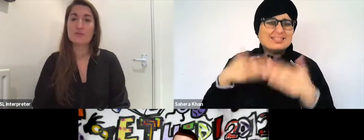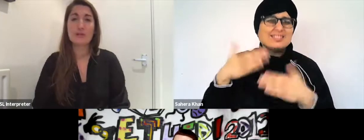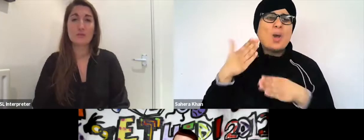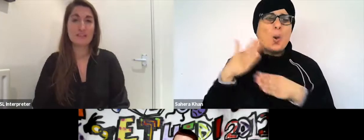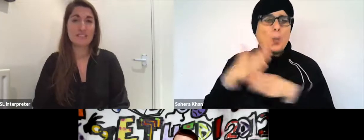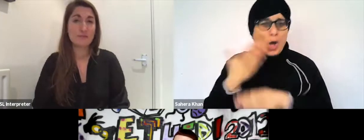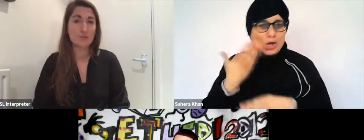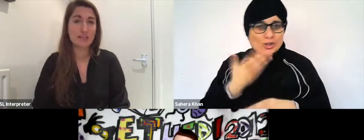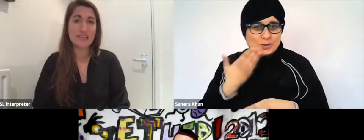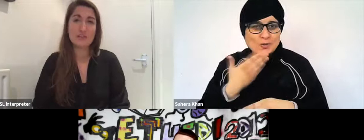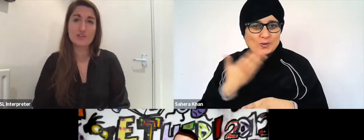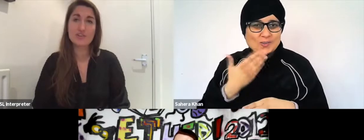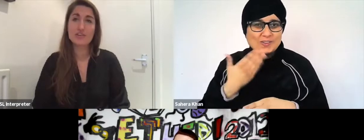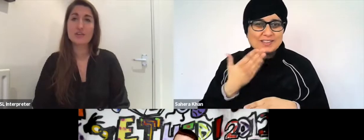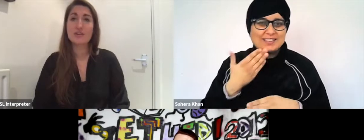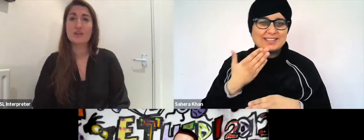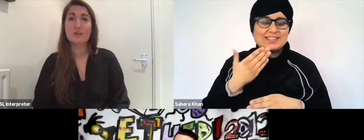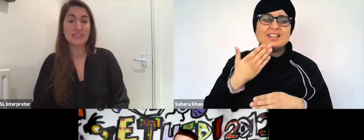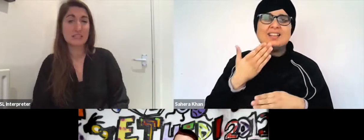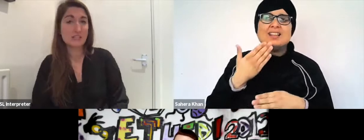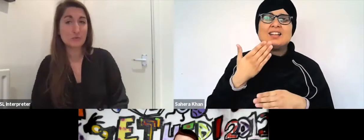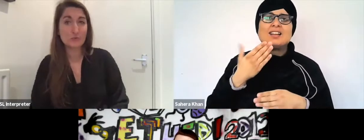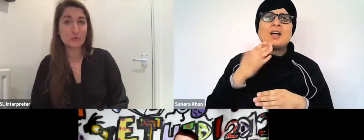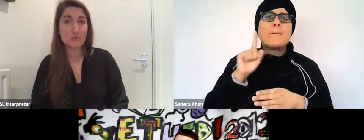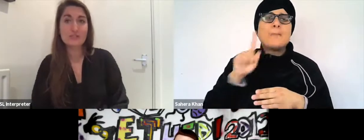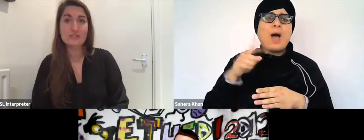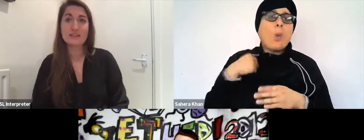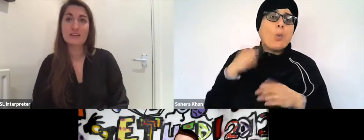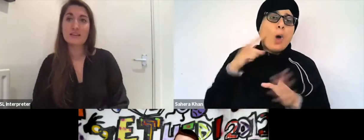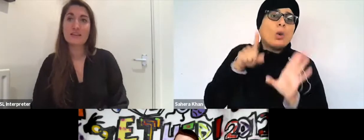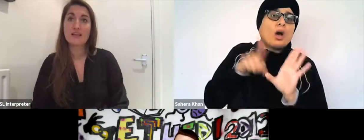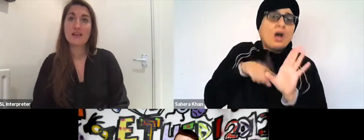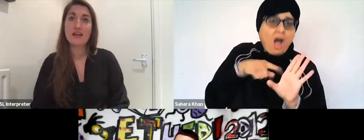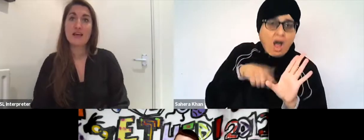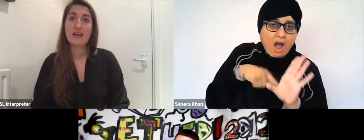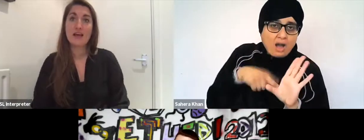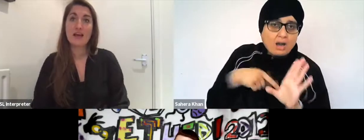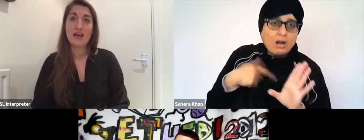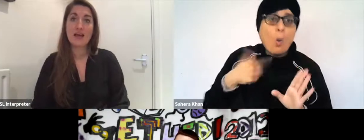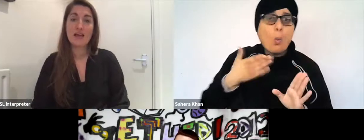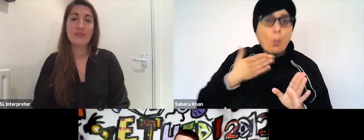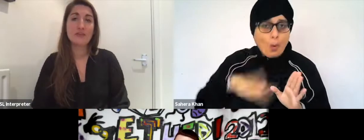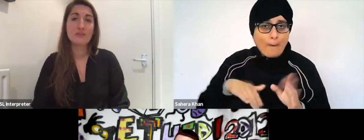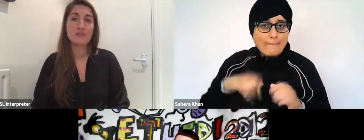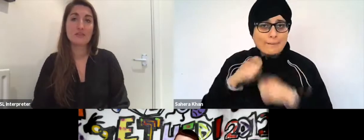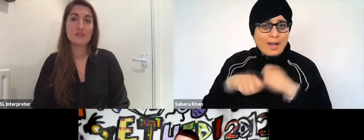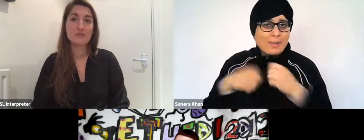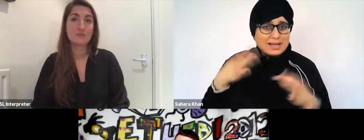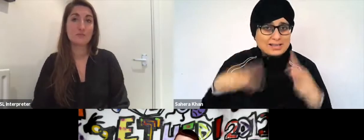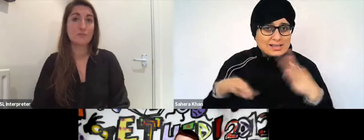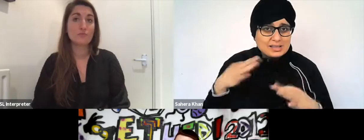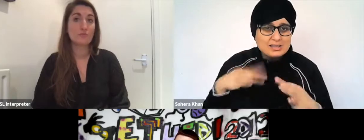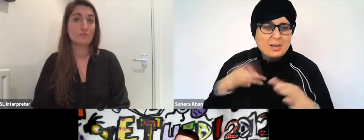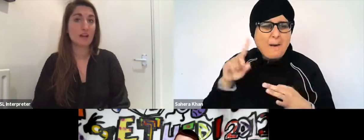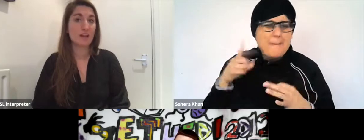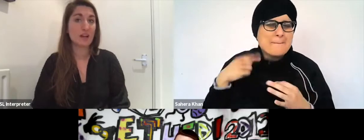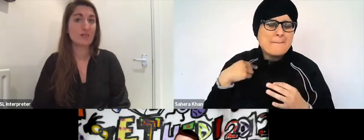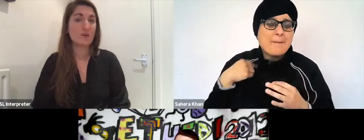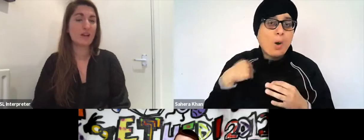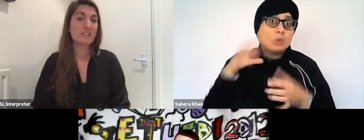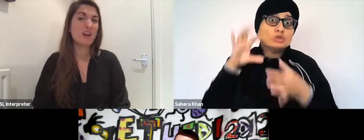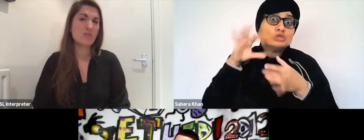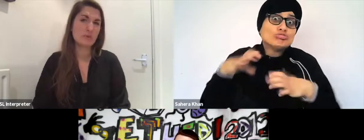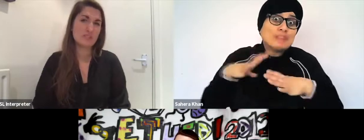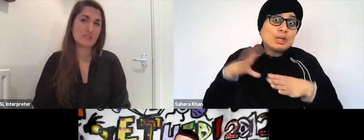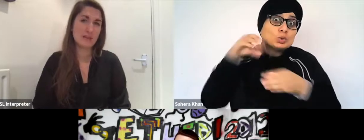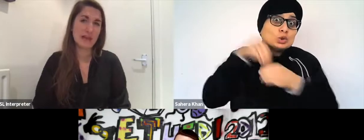So I was working with a deaf organization, working in schools. And then when I